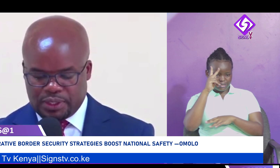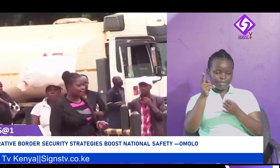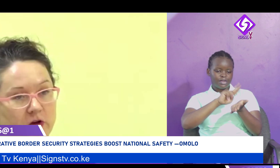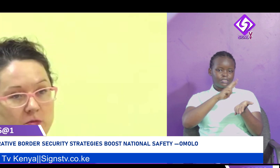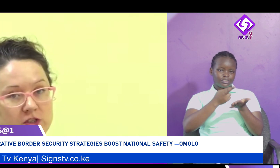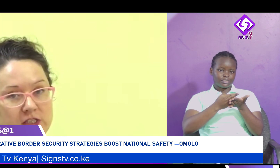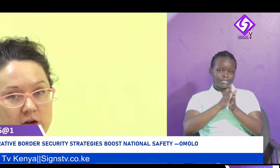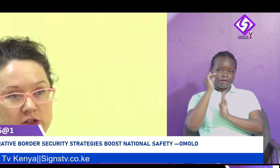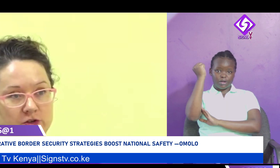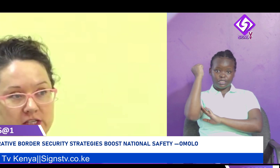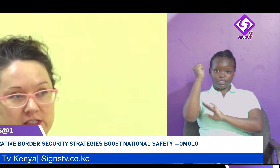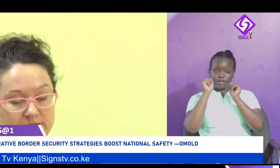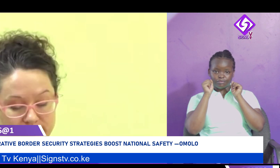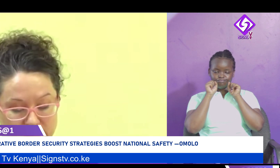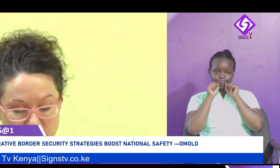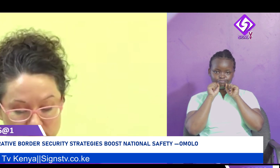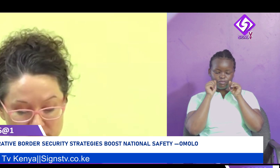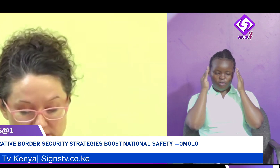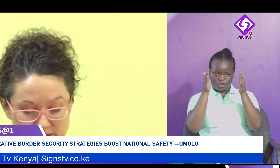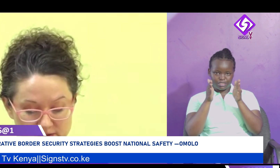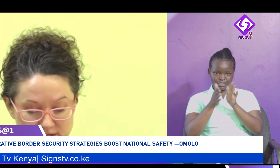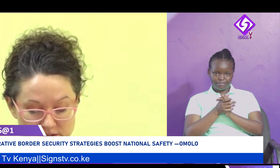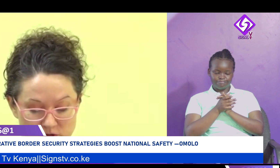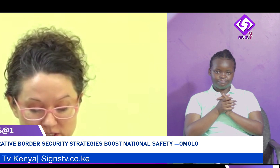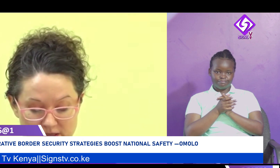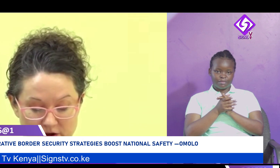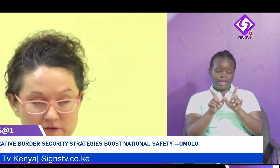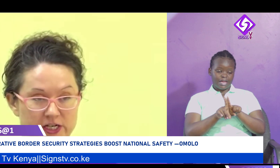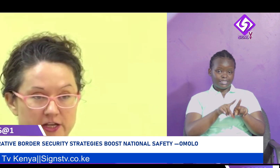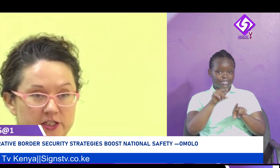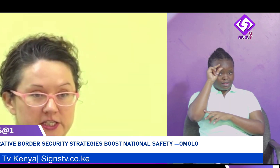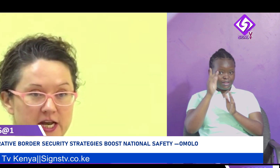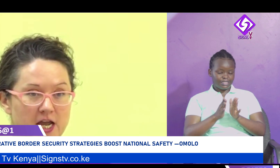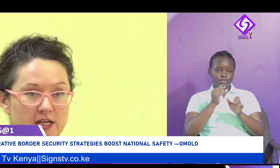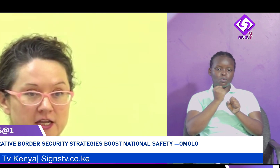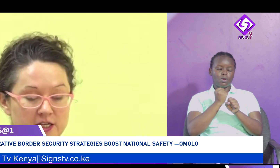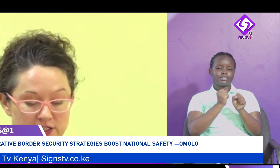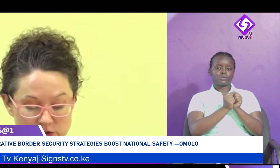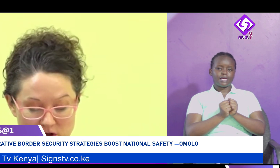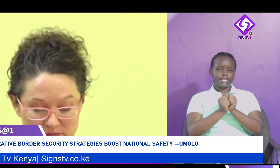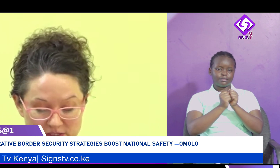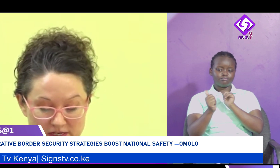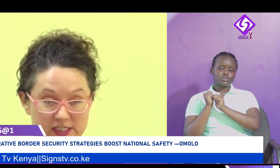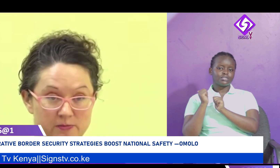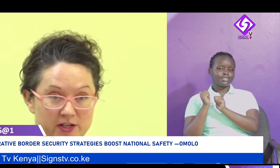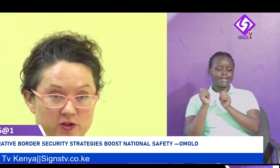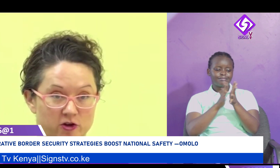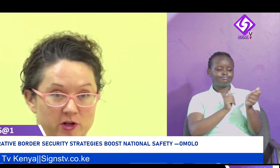commitment. One of our most sacred duties as governments is to work together every day to deny, disrupt, and dismantle criminal